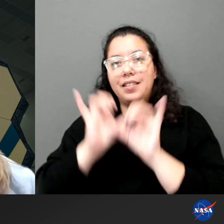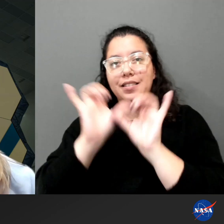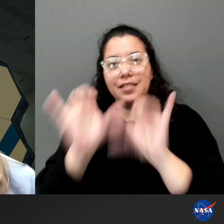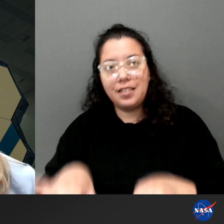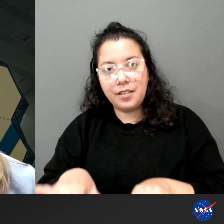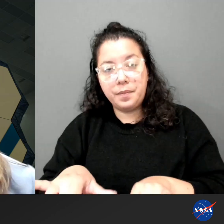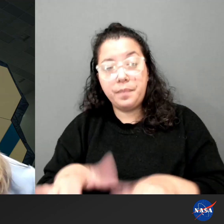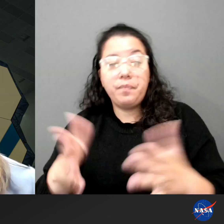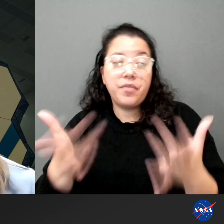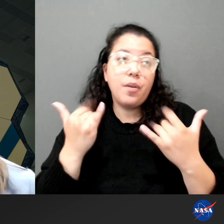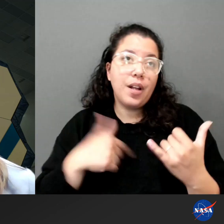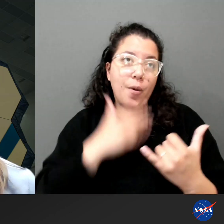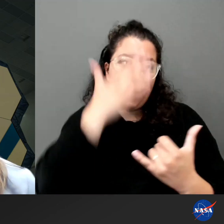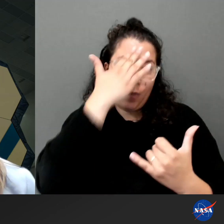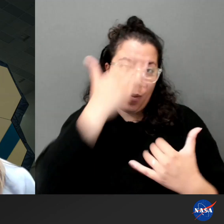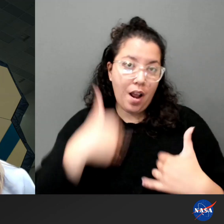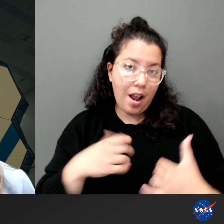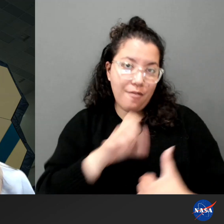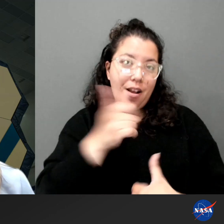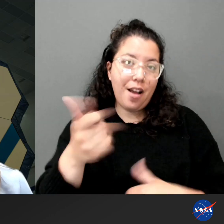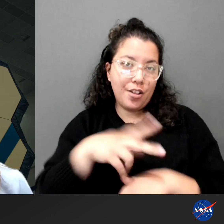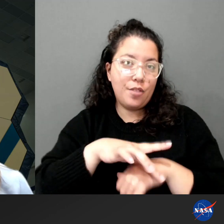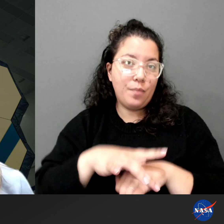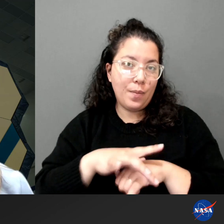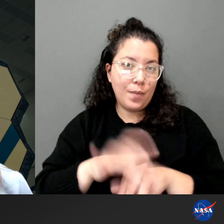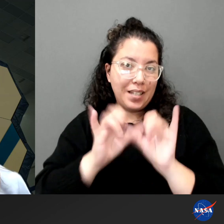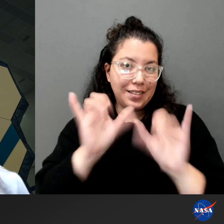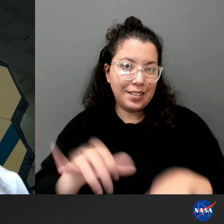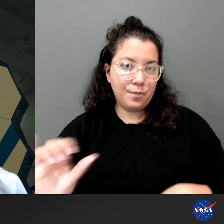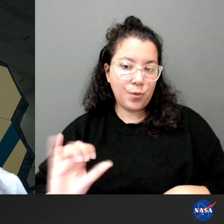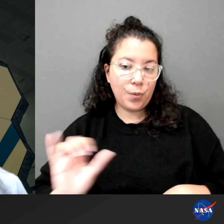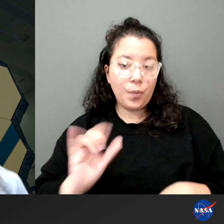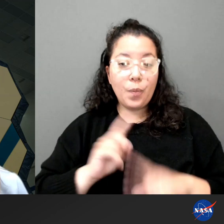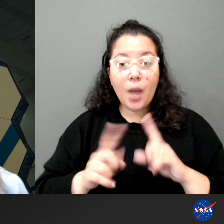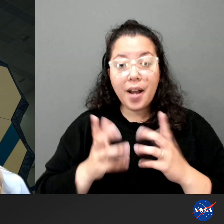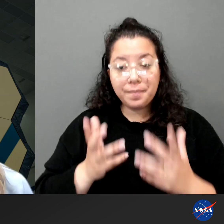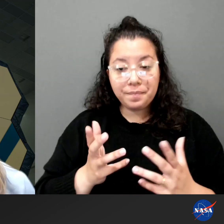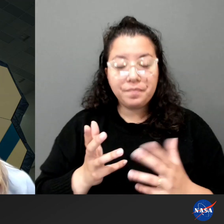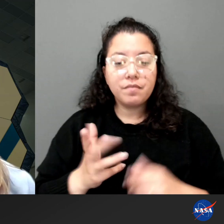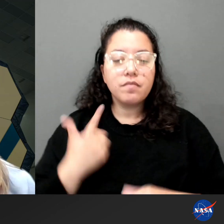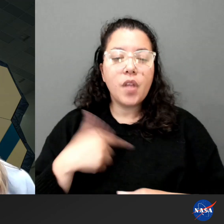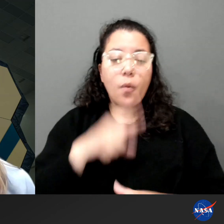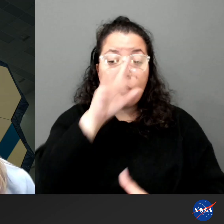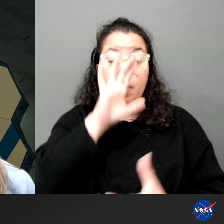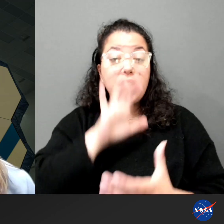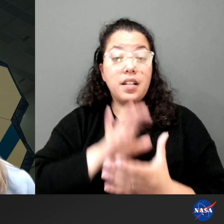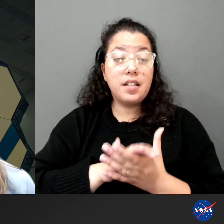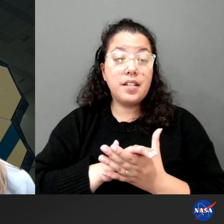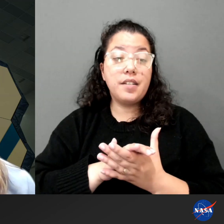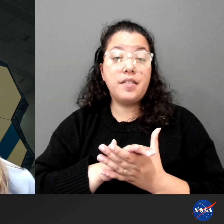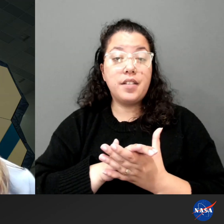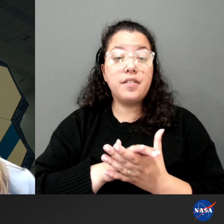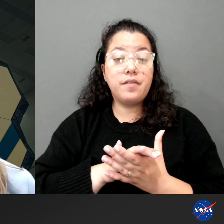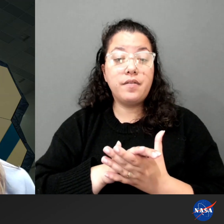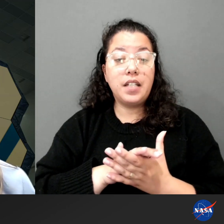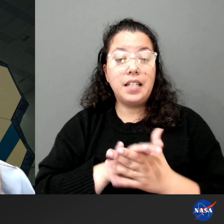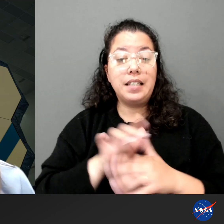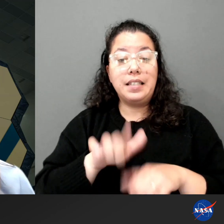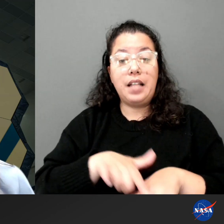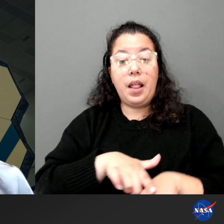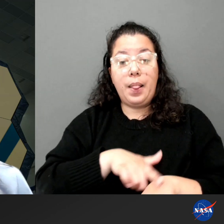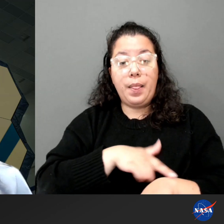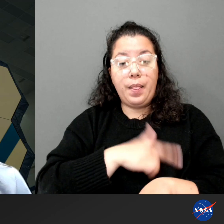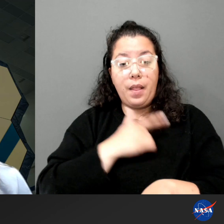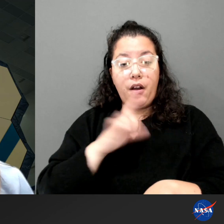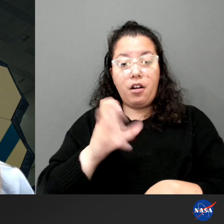interstellar objects come into our solar system. But we believe that these distant or long period comets are actually coming from something called the Oort